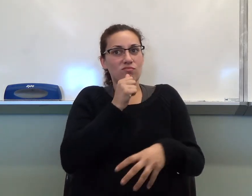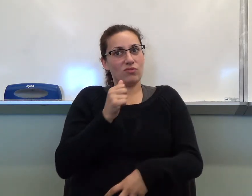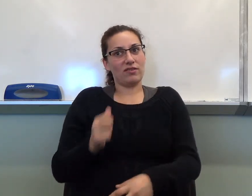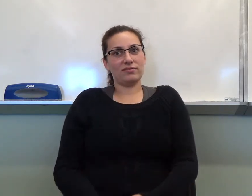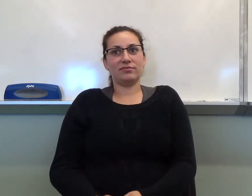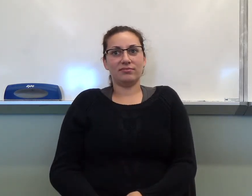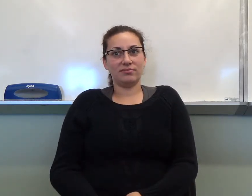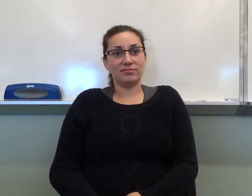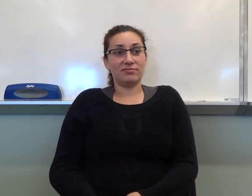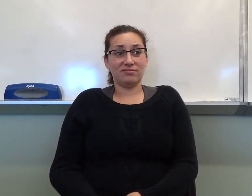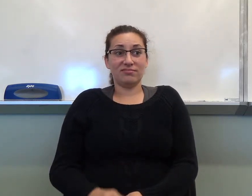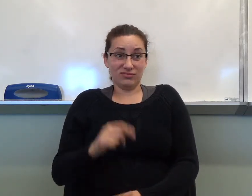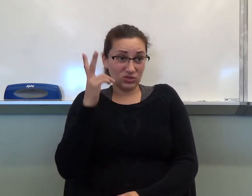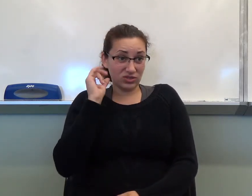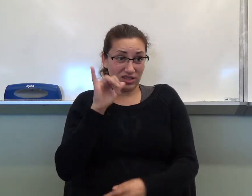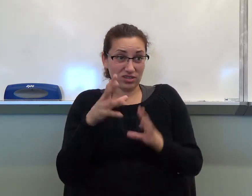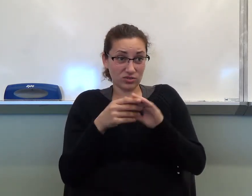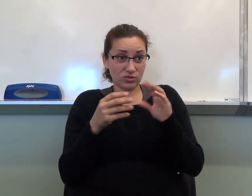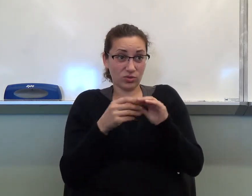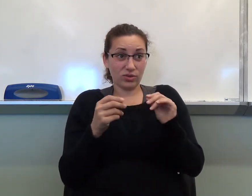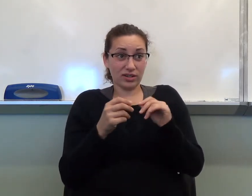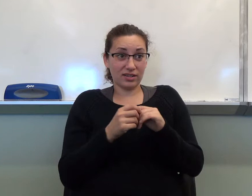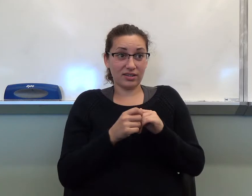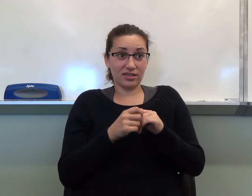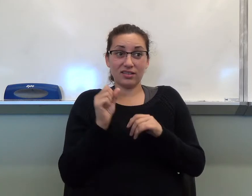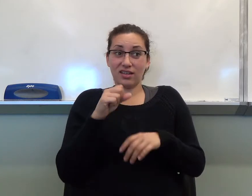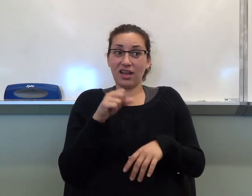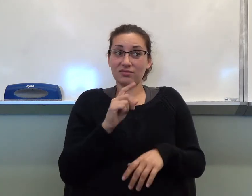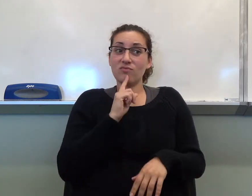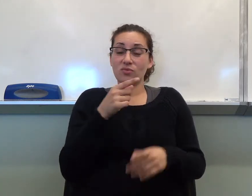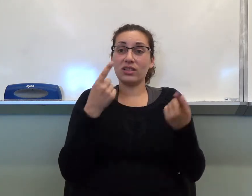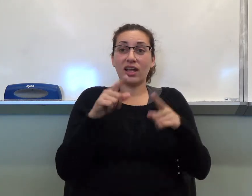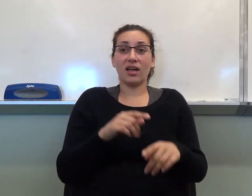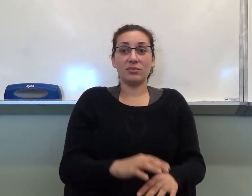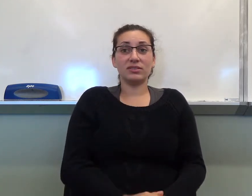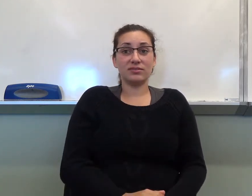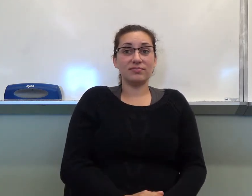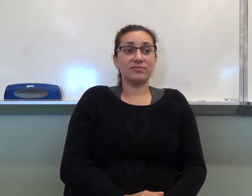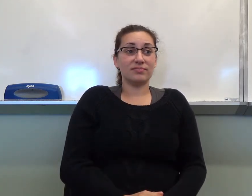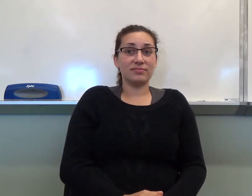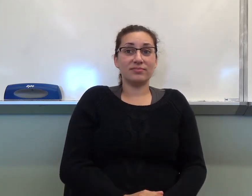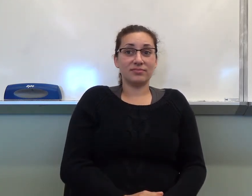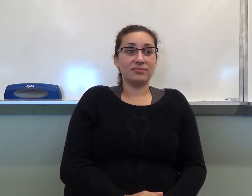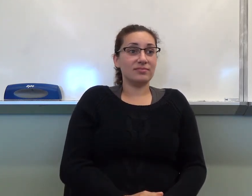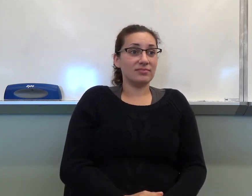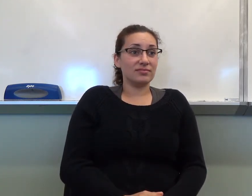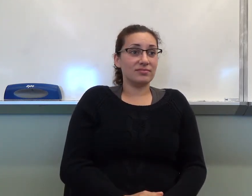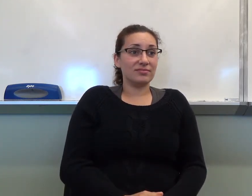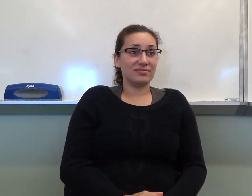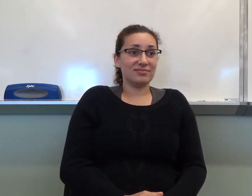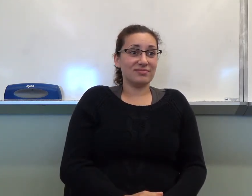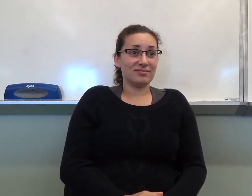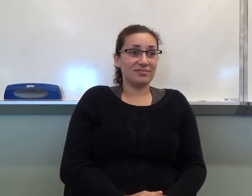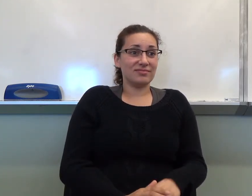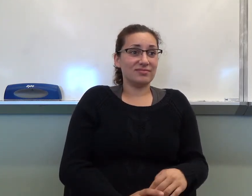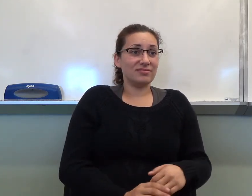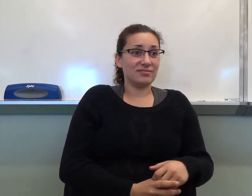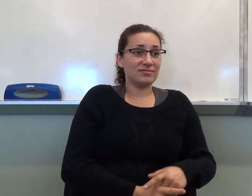catcher anymore. You know, he is fired, right? Instantaneously. What I understand, what I don't understand is, I